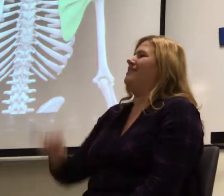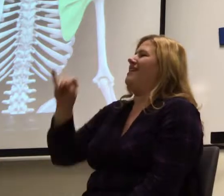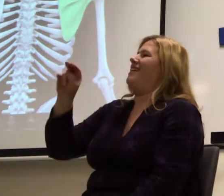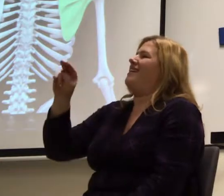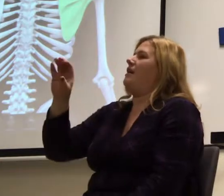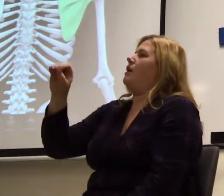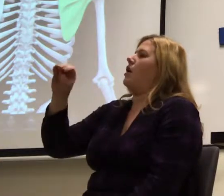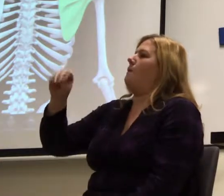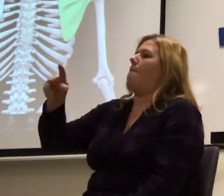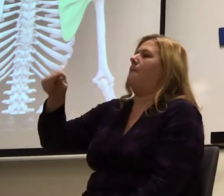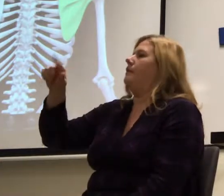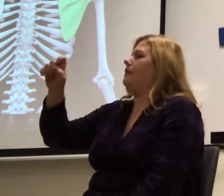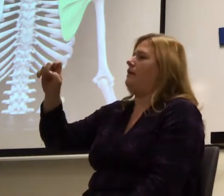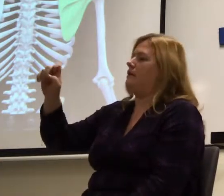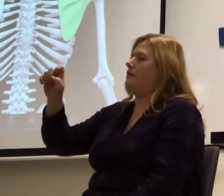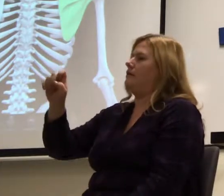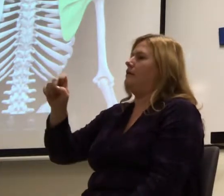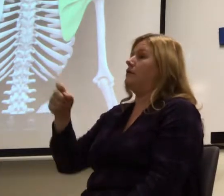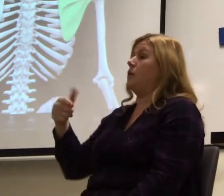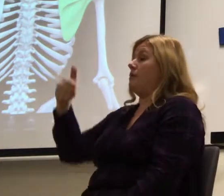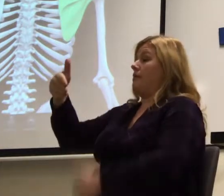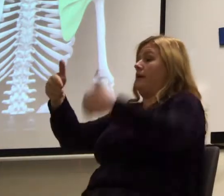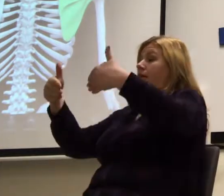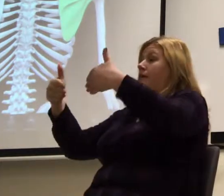Don't articulate